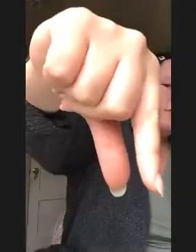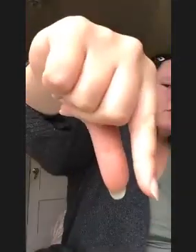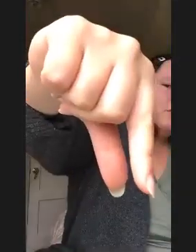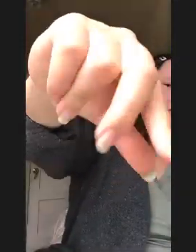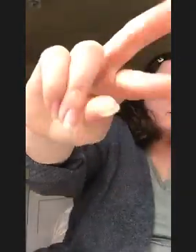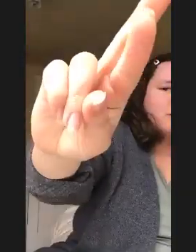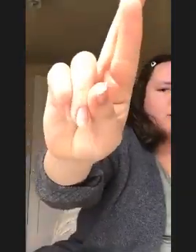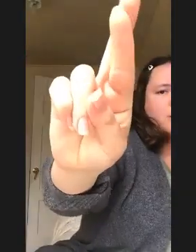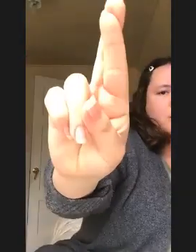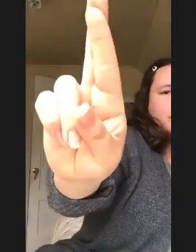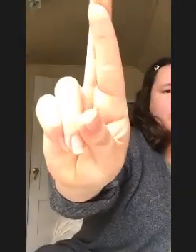Q, R,